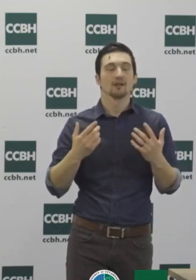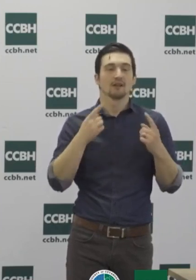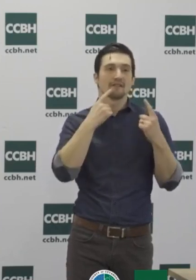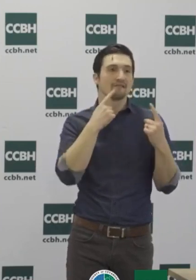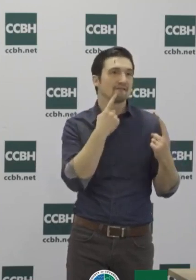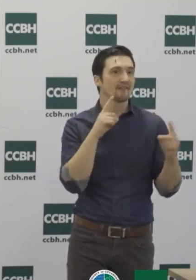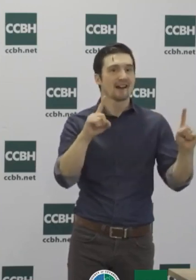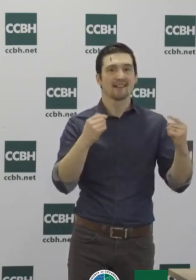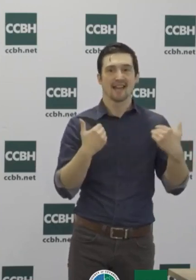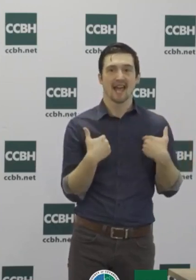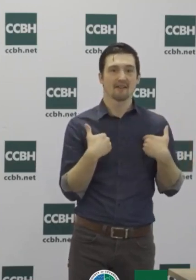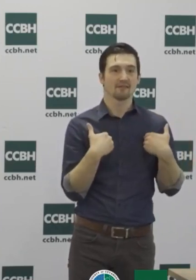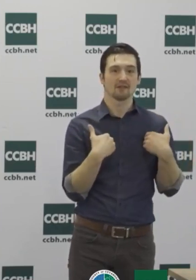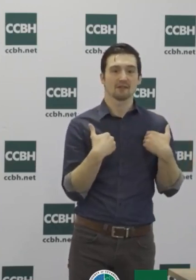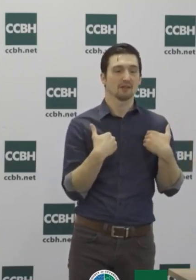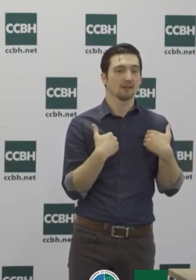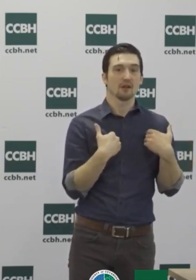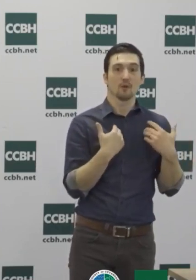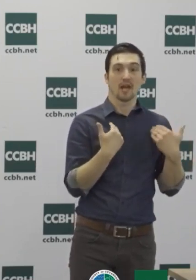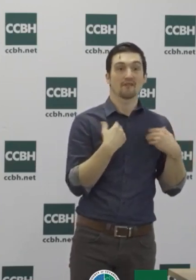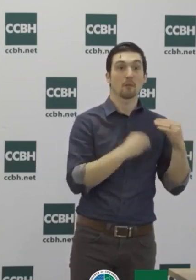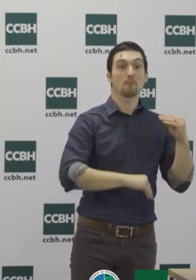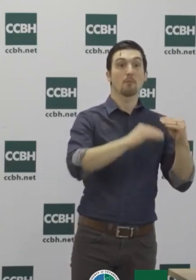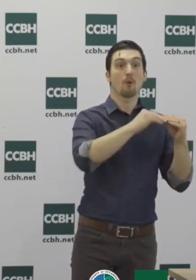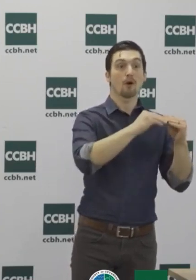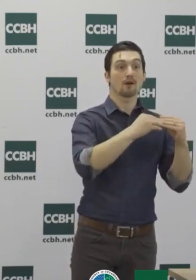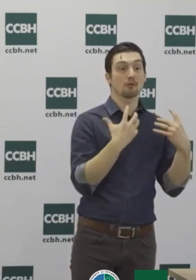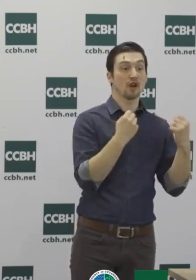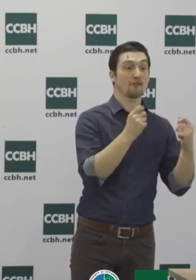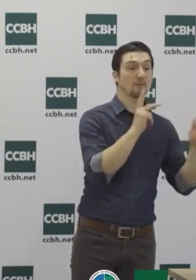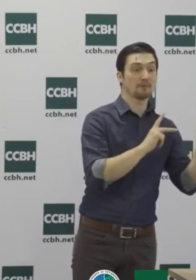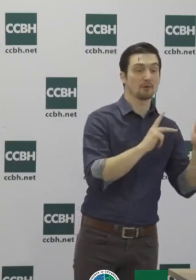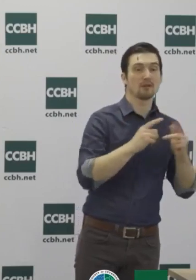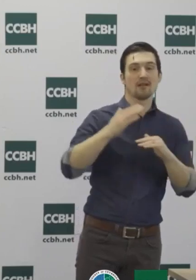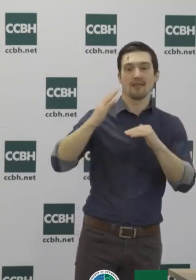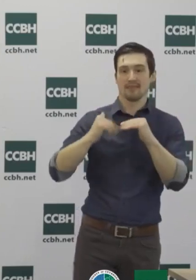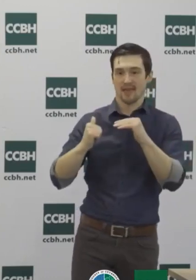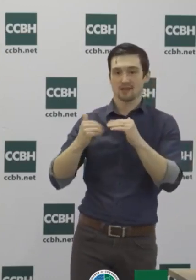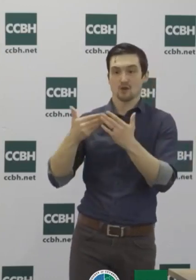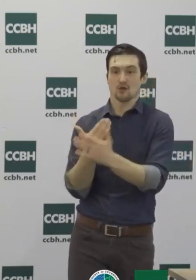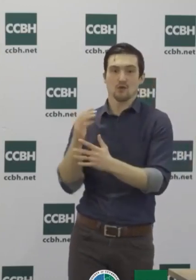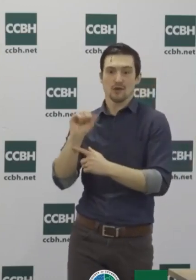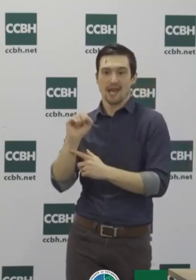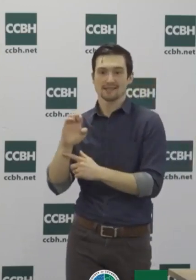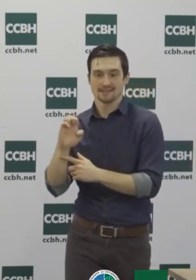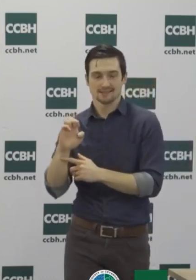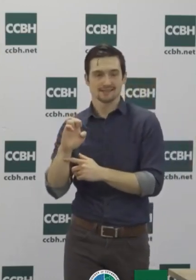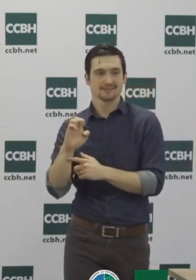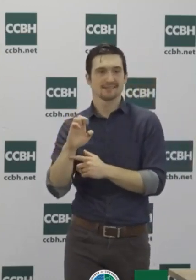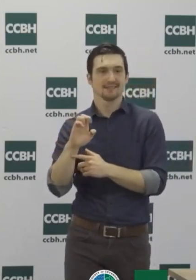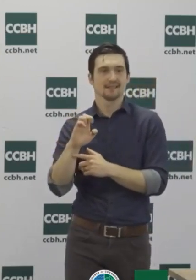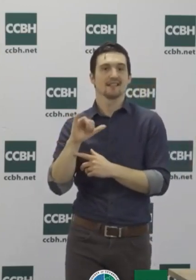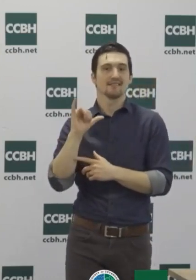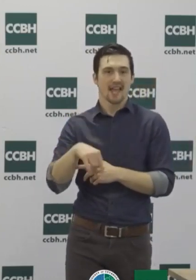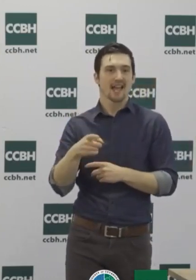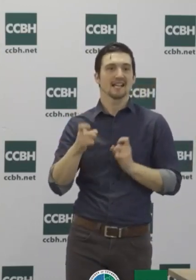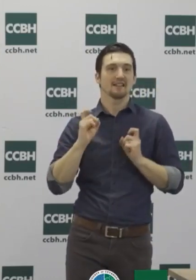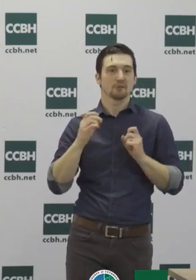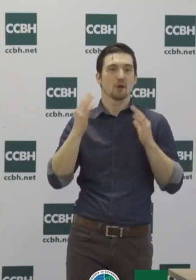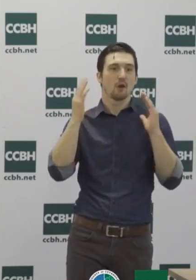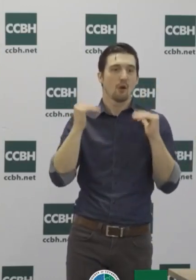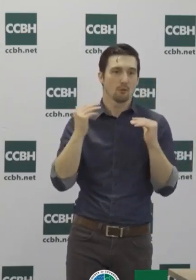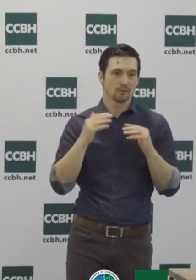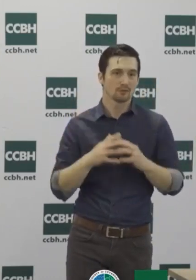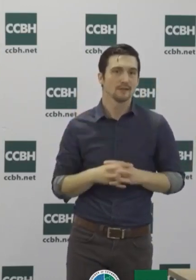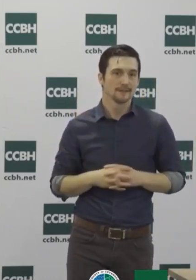more people than we received new cases. And to me, that is a sign of hope that we will have more days like that. And we